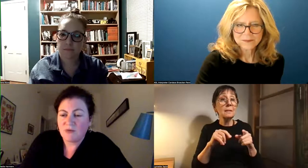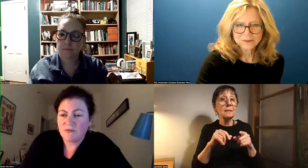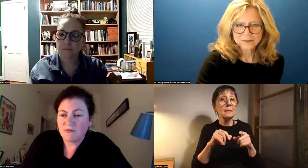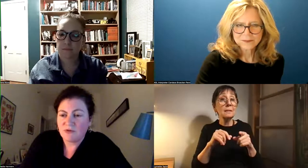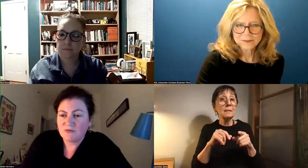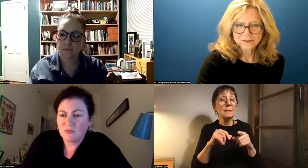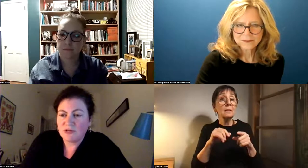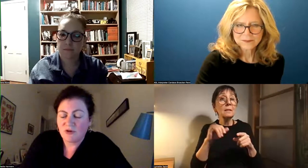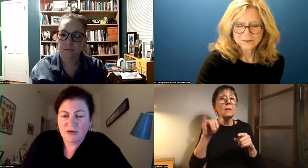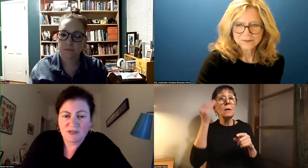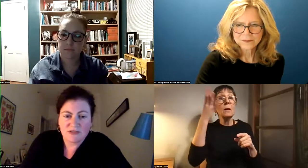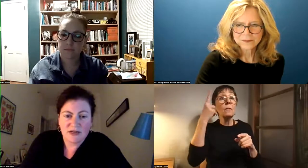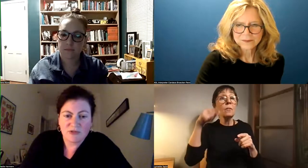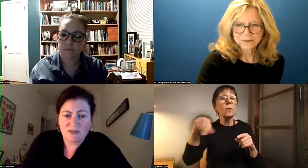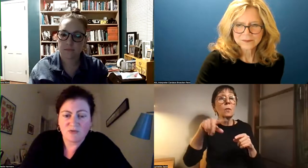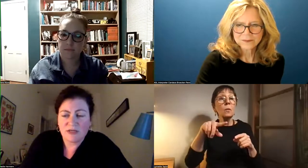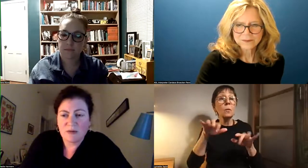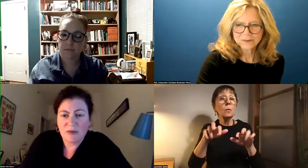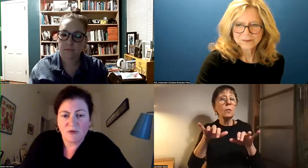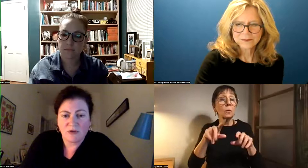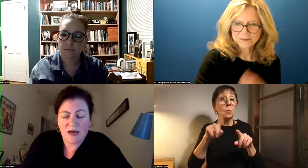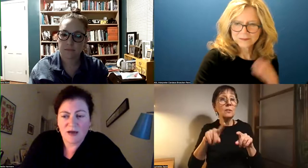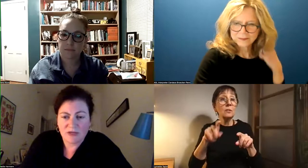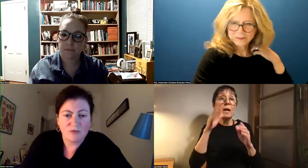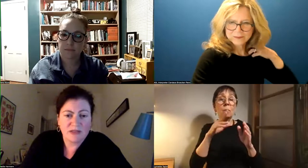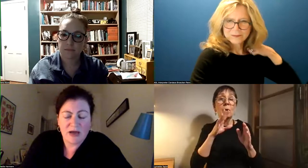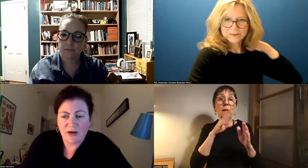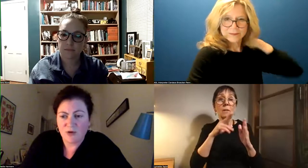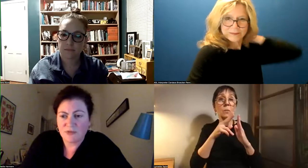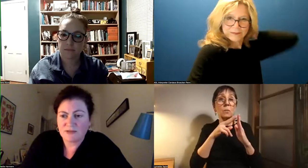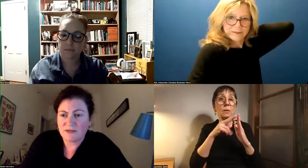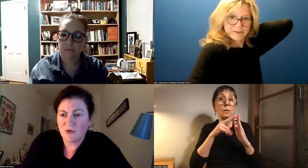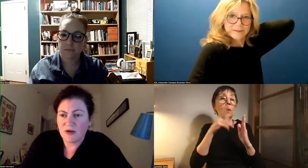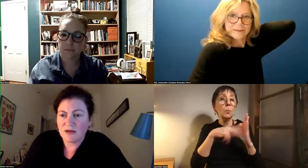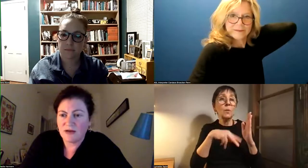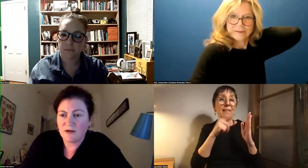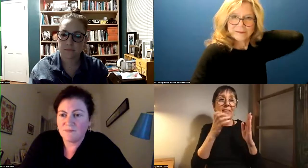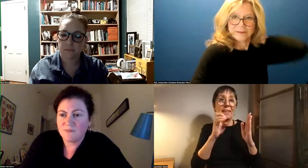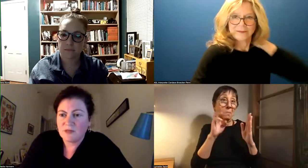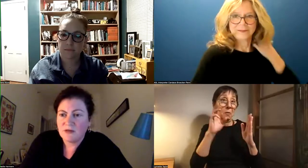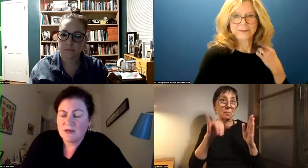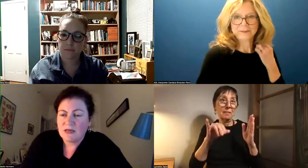by the way, for those of you putting your questions in, I'm just going to read them out loud. I'm going to read them out. I hope that's all right.